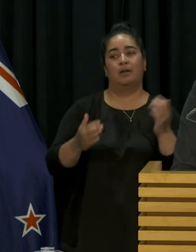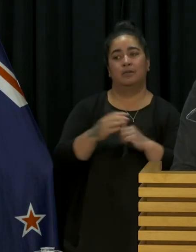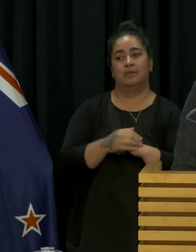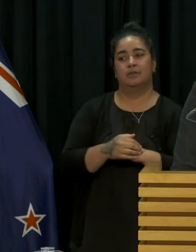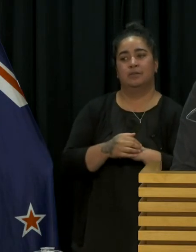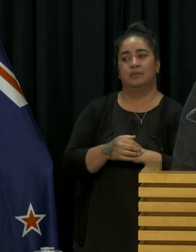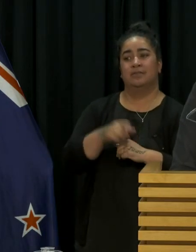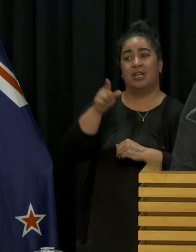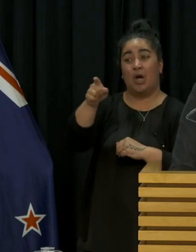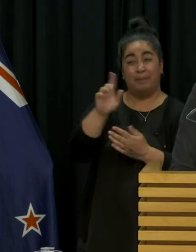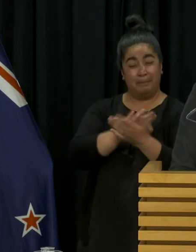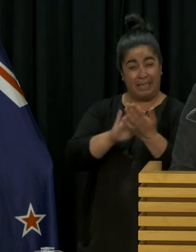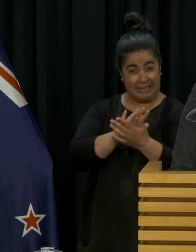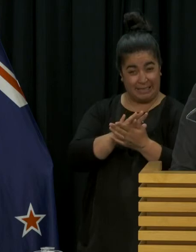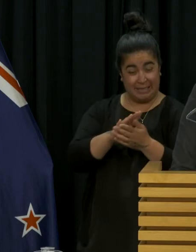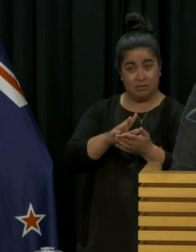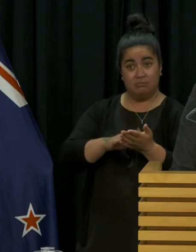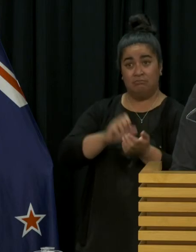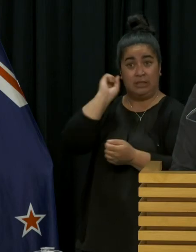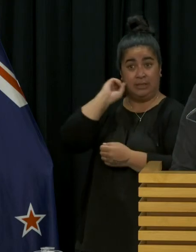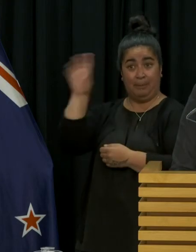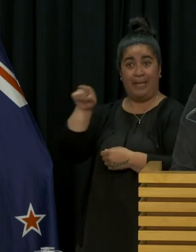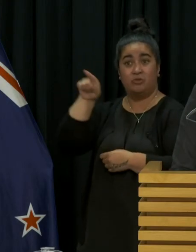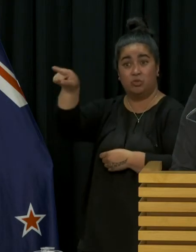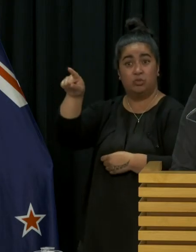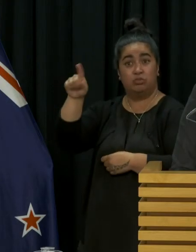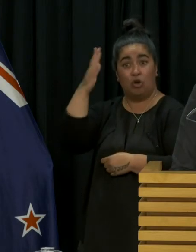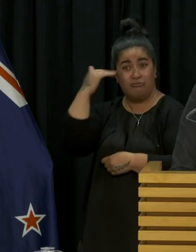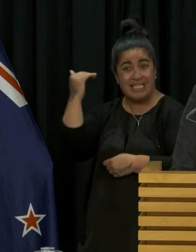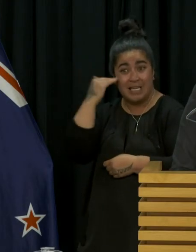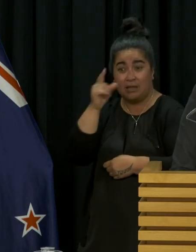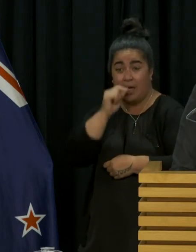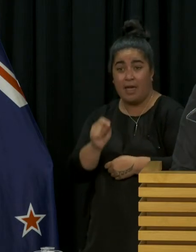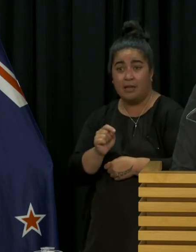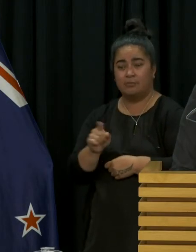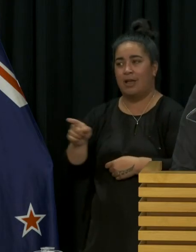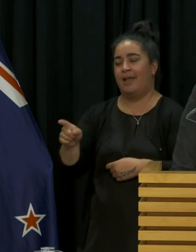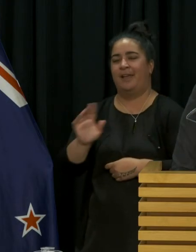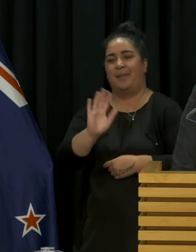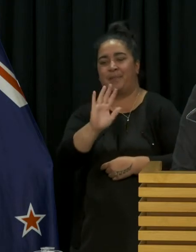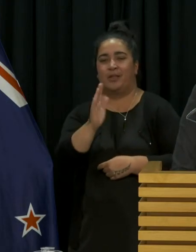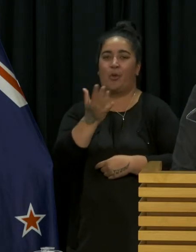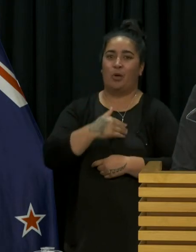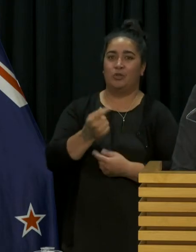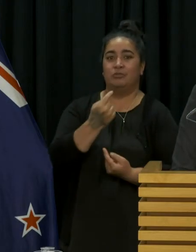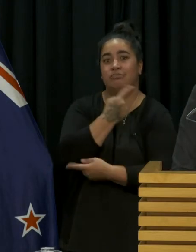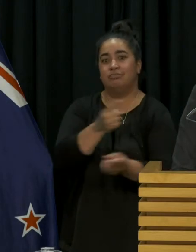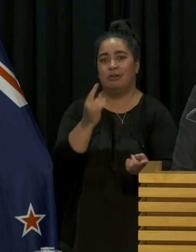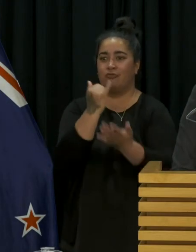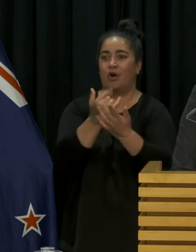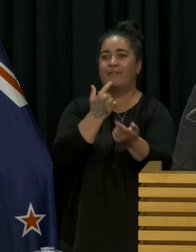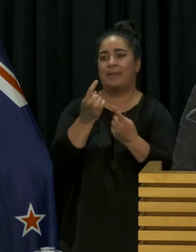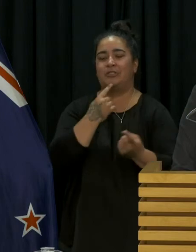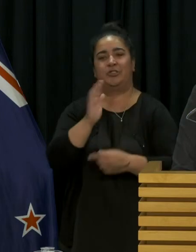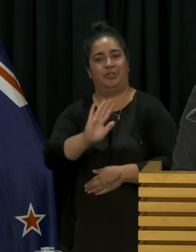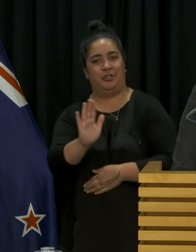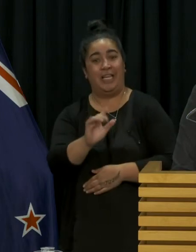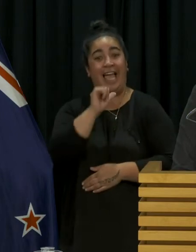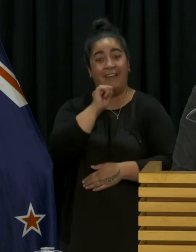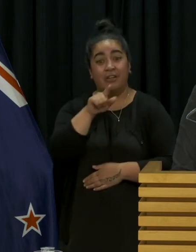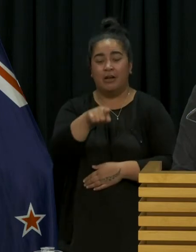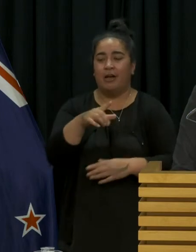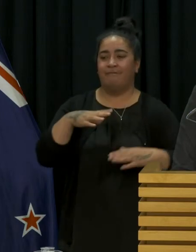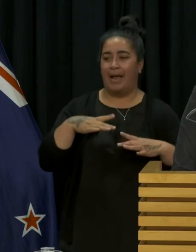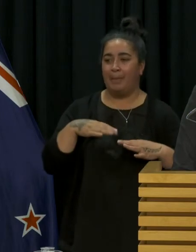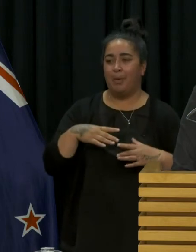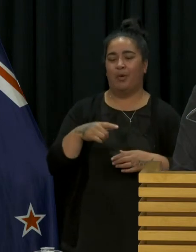been ruled out? I wouldn't want to convey that incorrectly, but if it was an option, obviously that would have been pursued. If it was